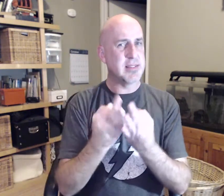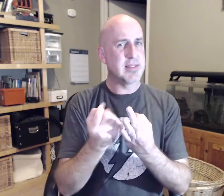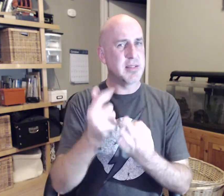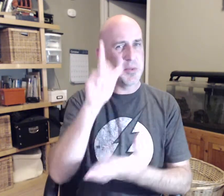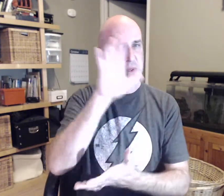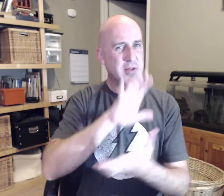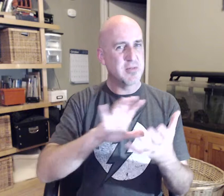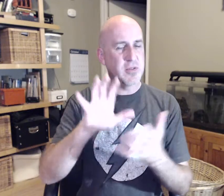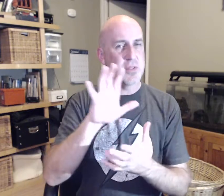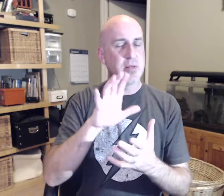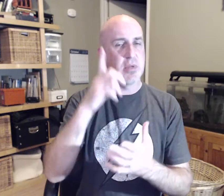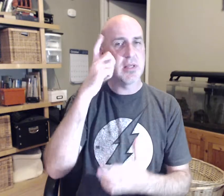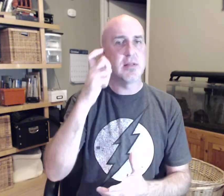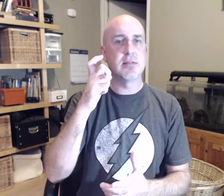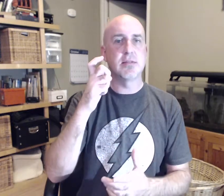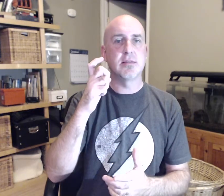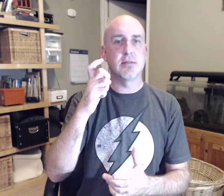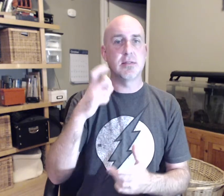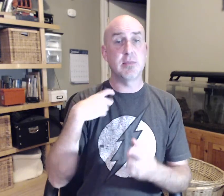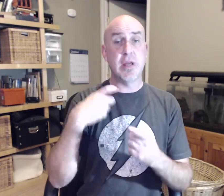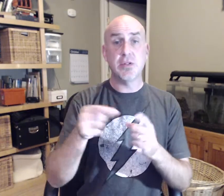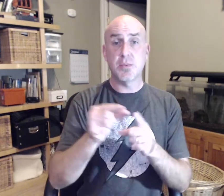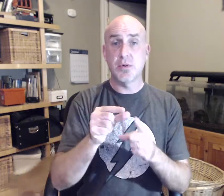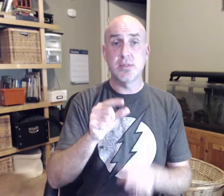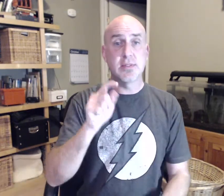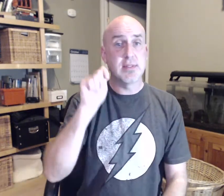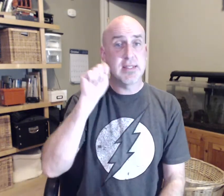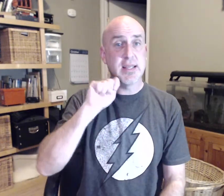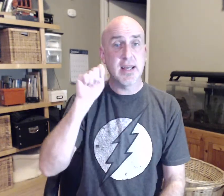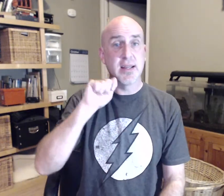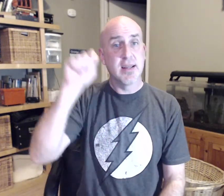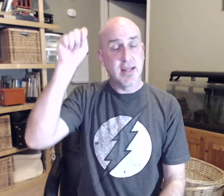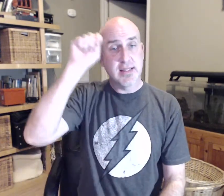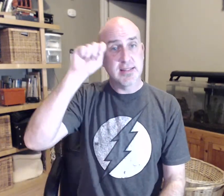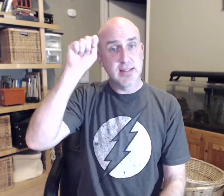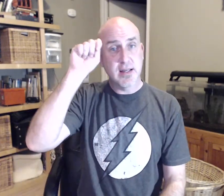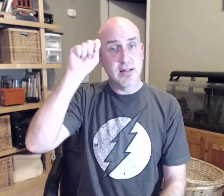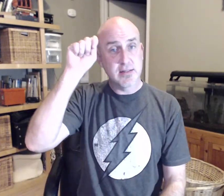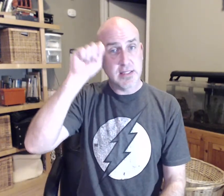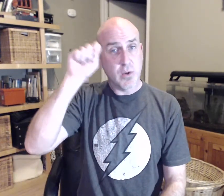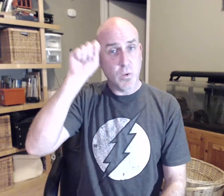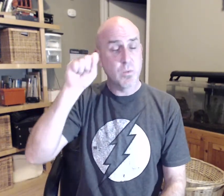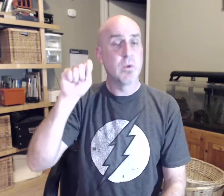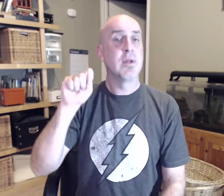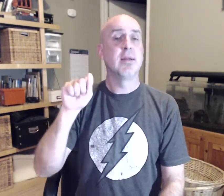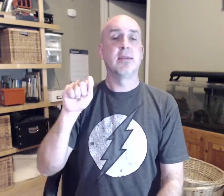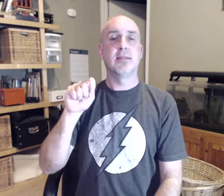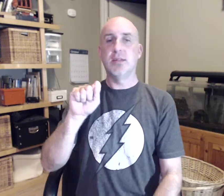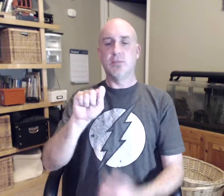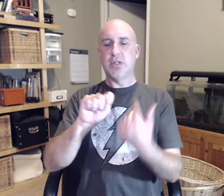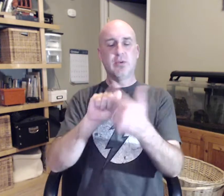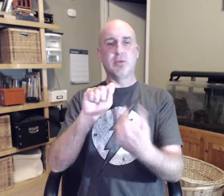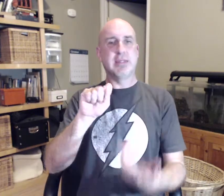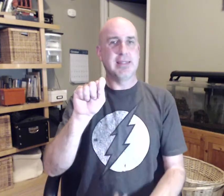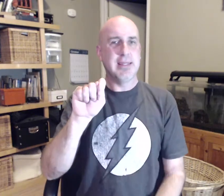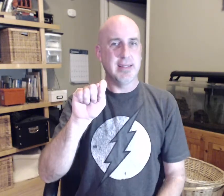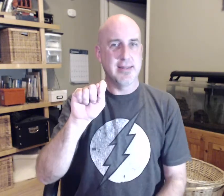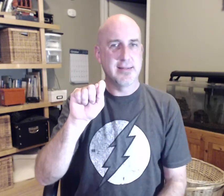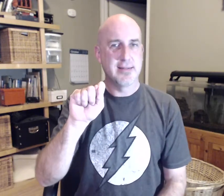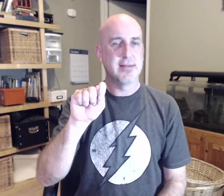a little bit confusing because the Spanish words tia and tío, we don't use the T. It's